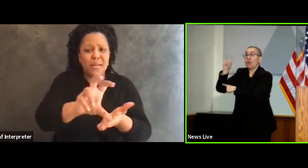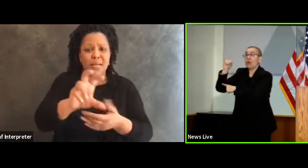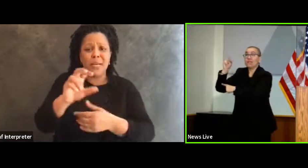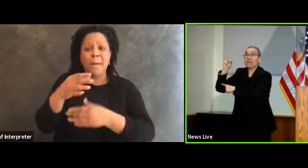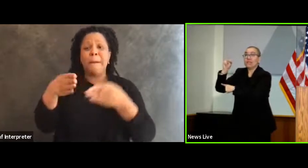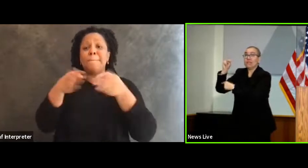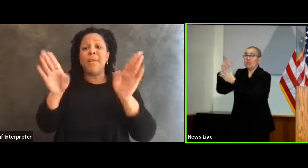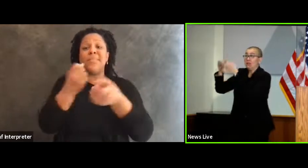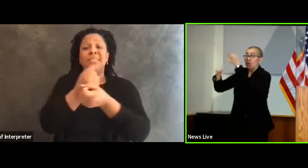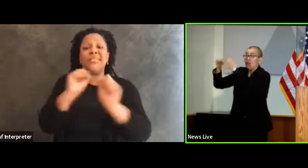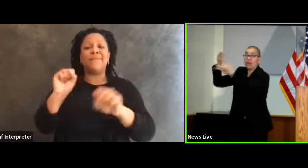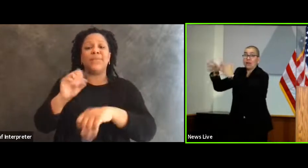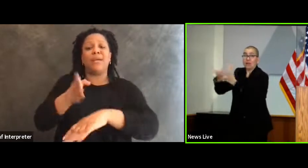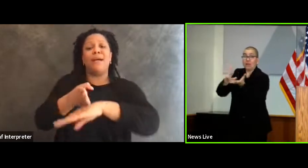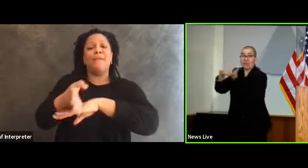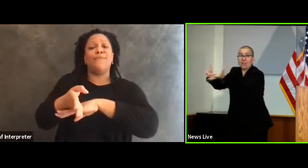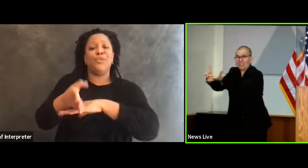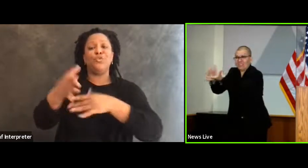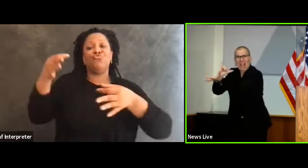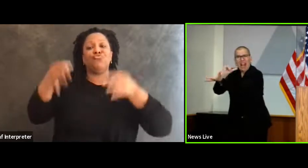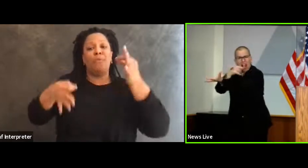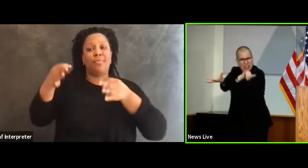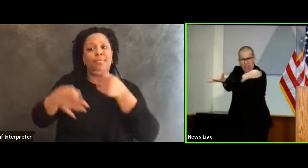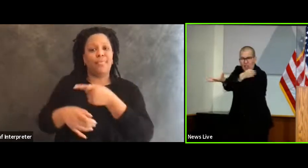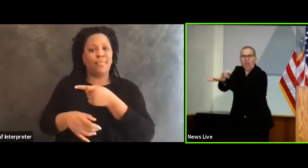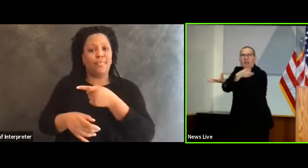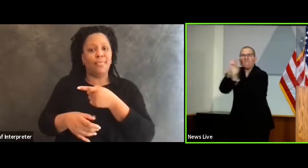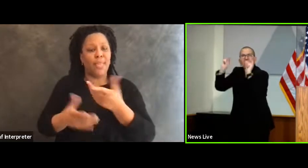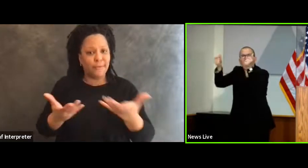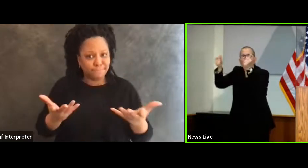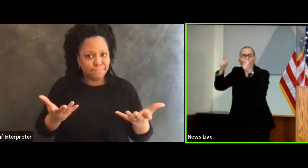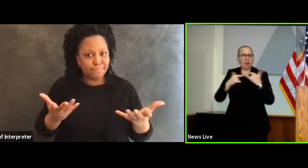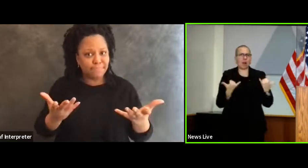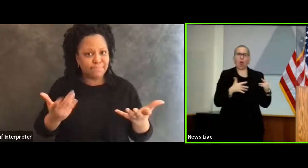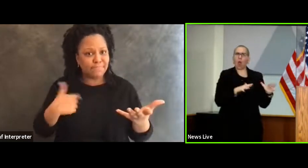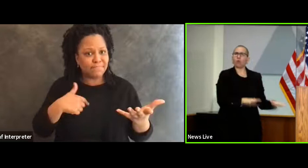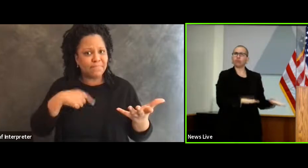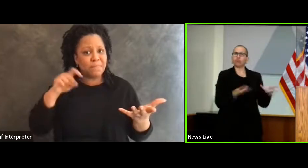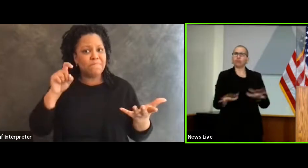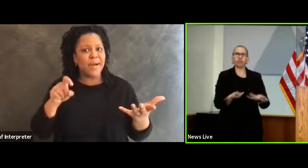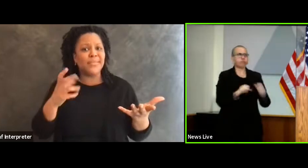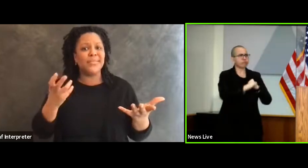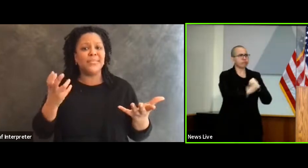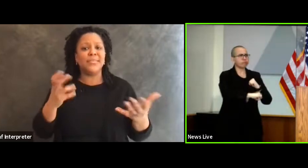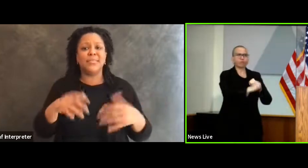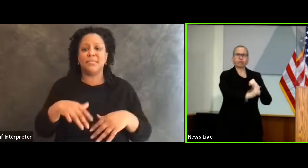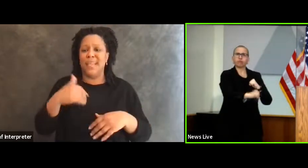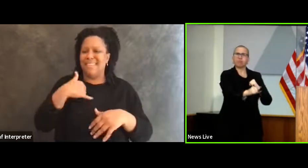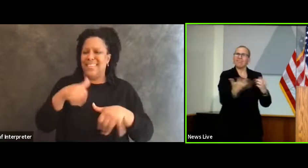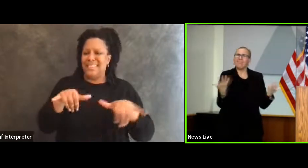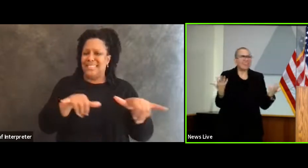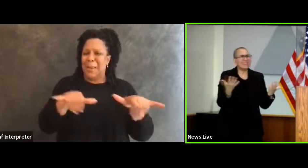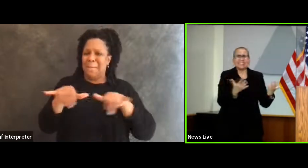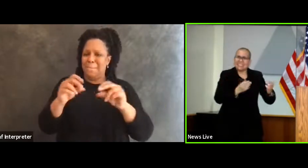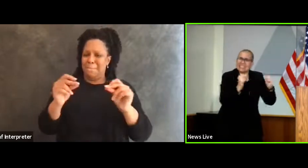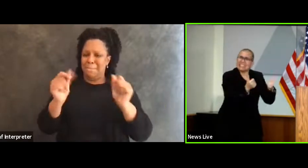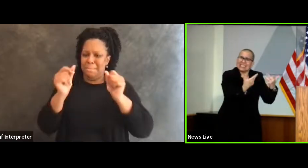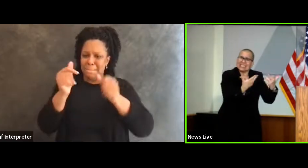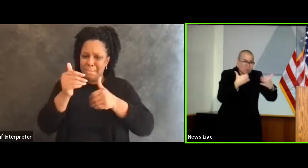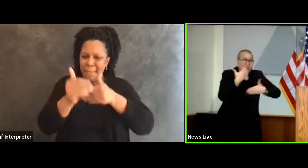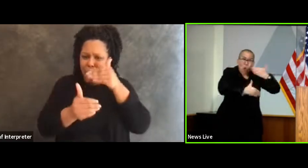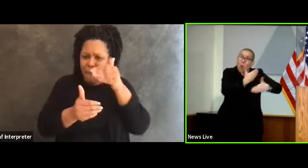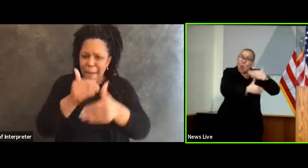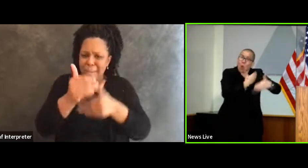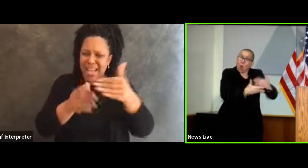same urgency to pass police reform. There's incredible support and momentum for police reform right now, including from